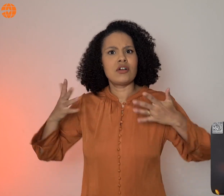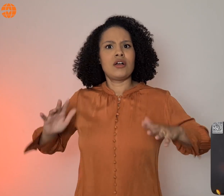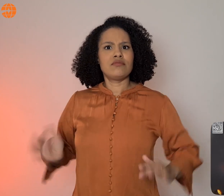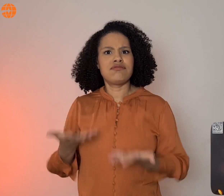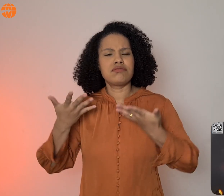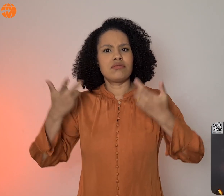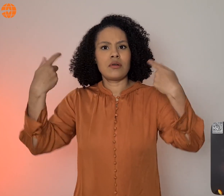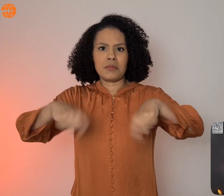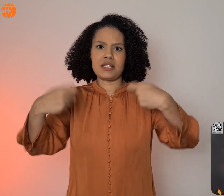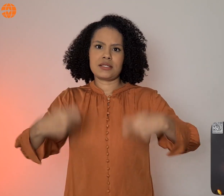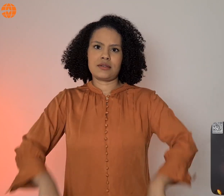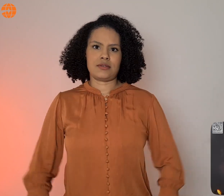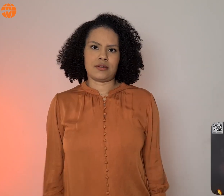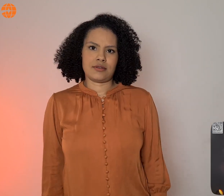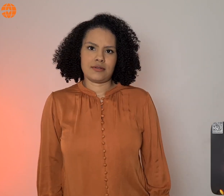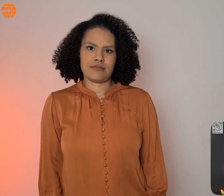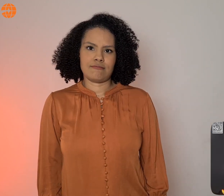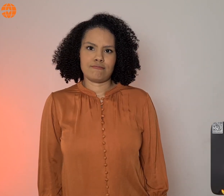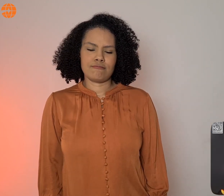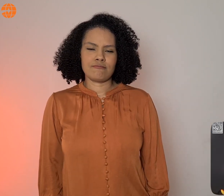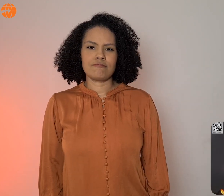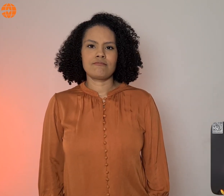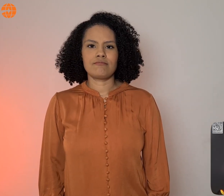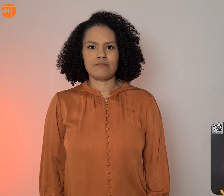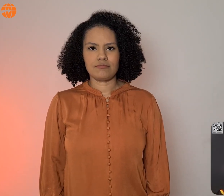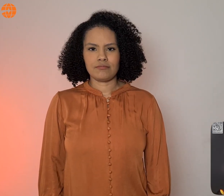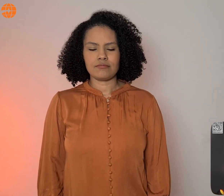ourselves. exortar a nós mesmos